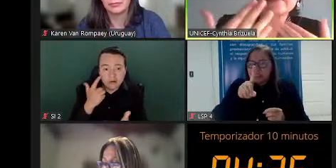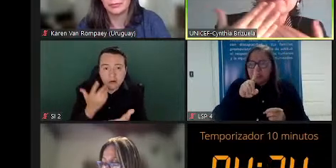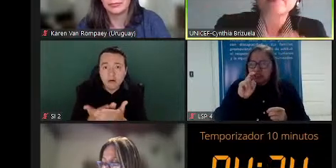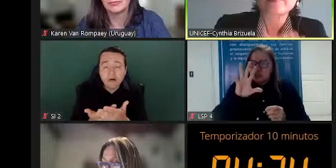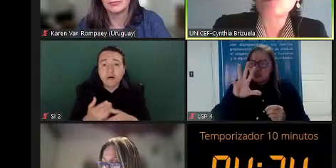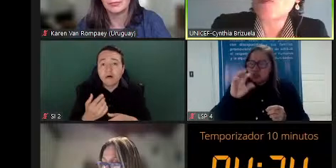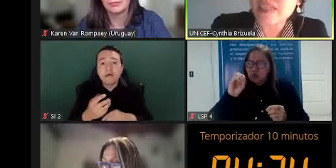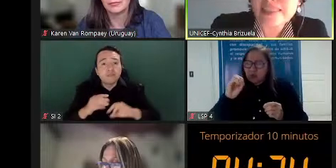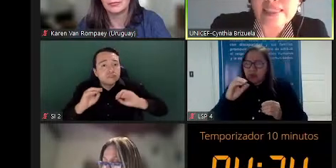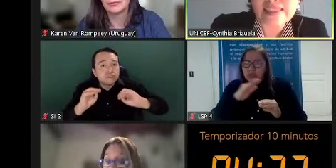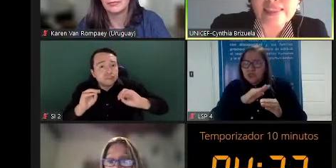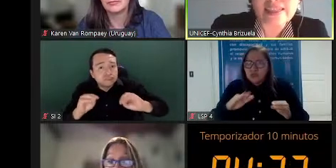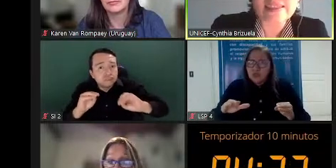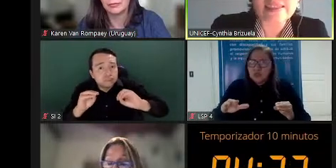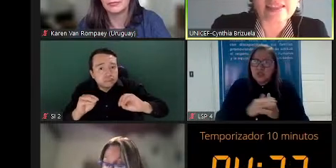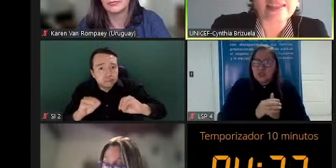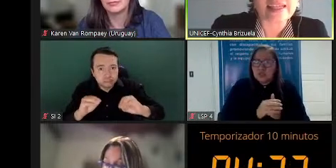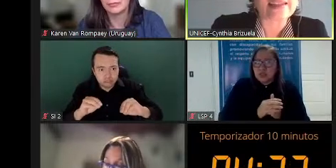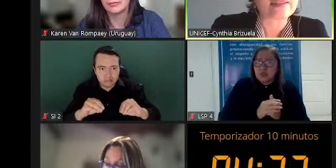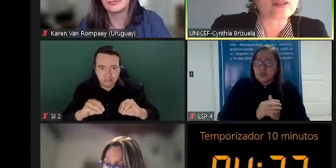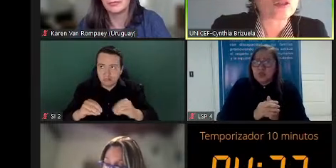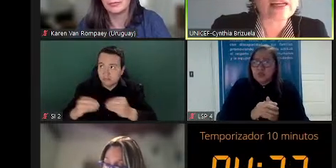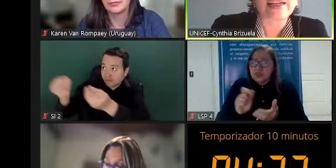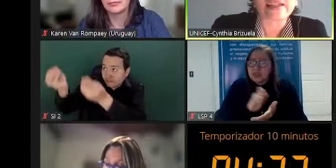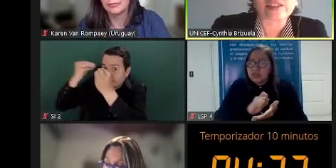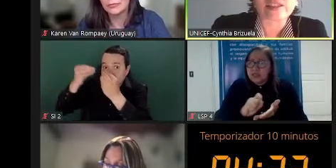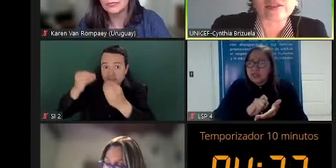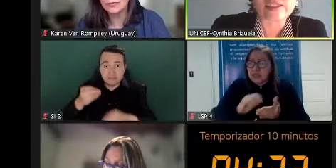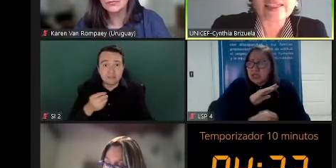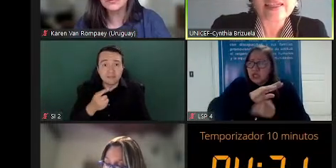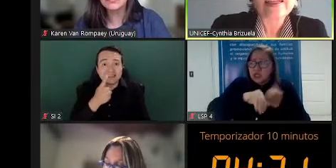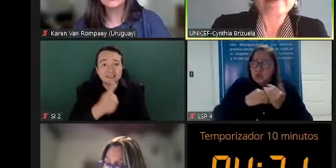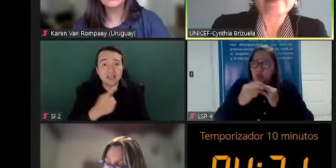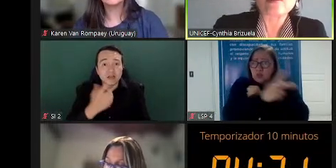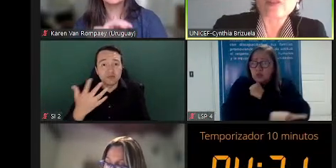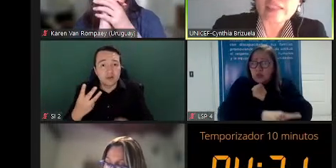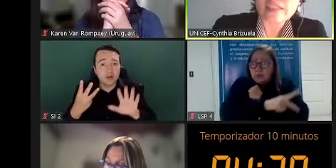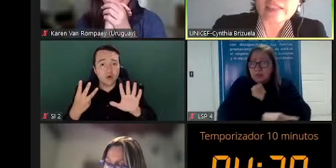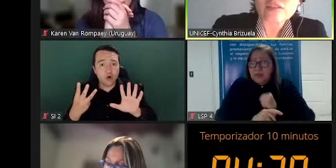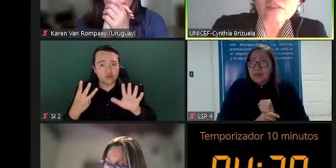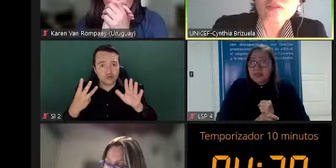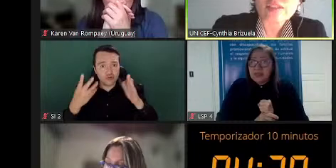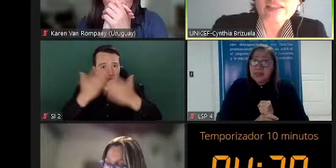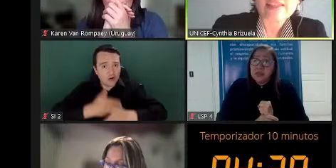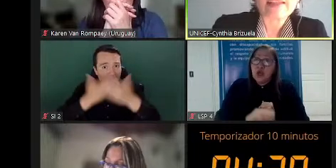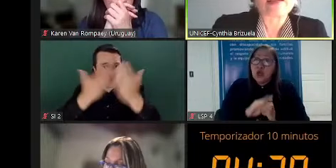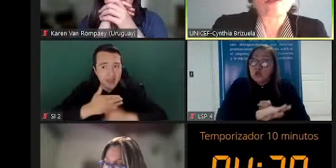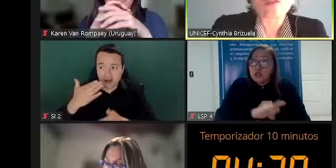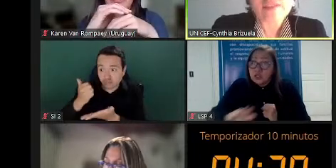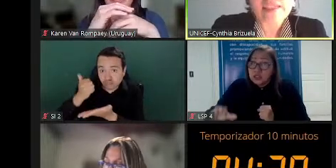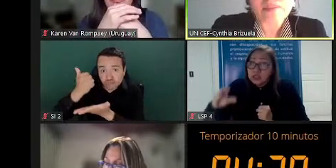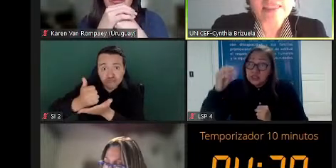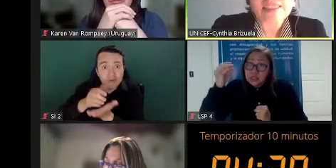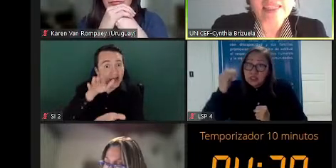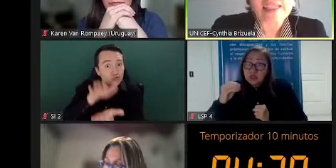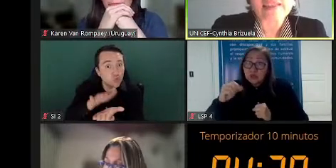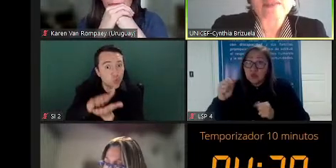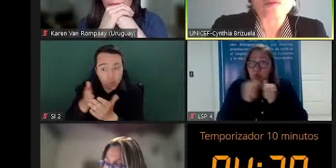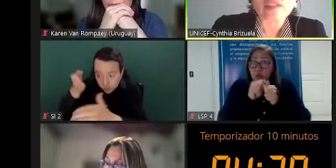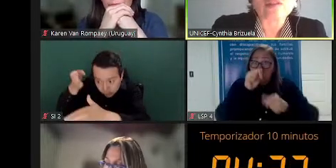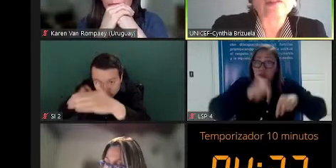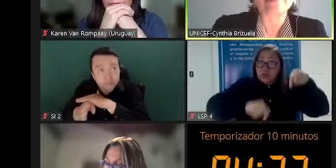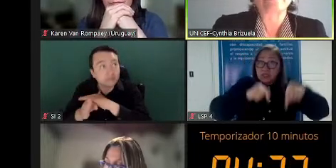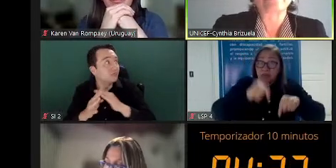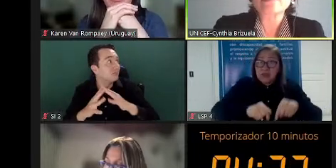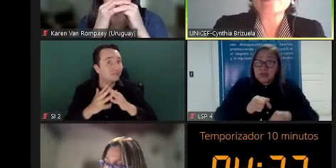158 school days without face-to-face classes in all of the region and children